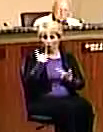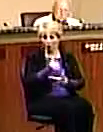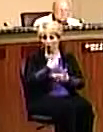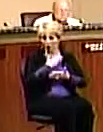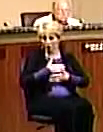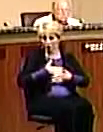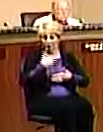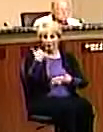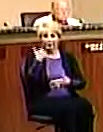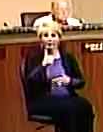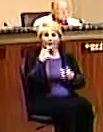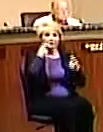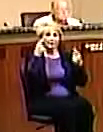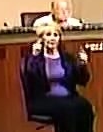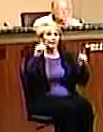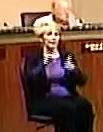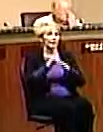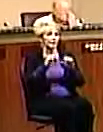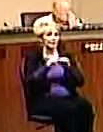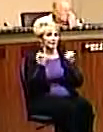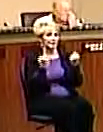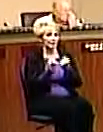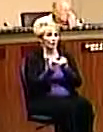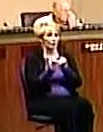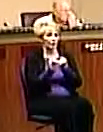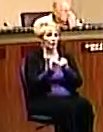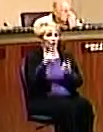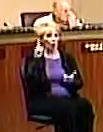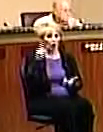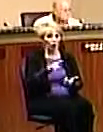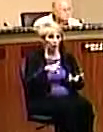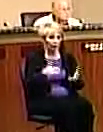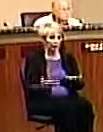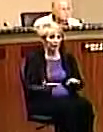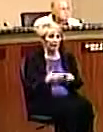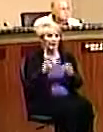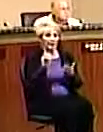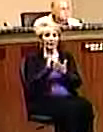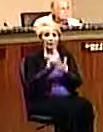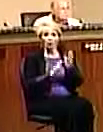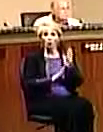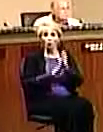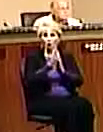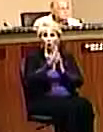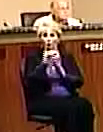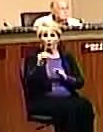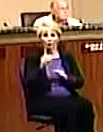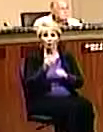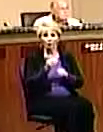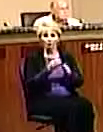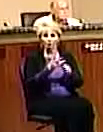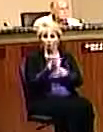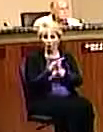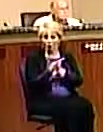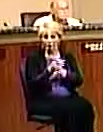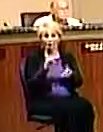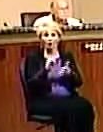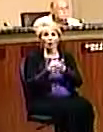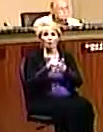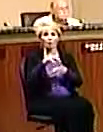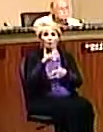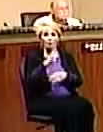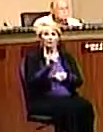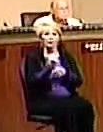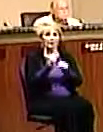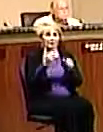whereas any measure of a successful society, low mortality rates, economic growth and diversity, productivity, and public safety are in